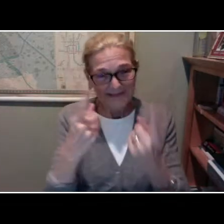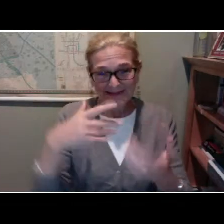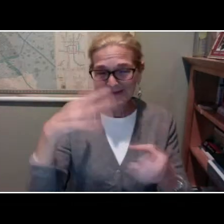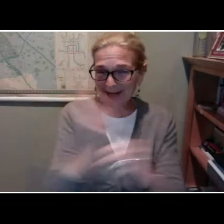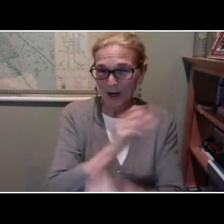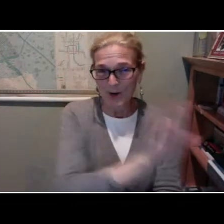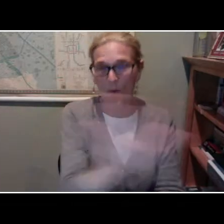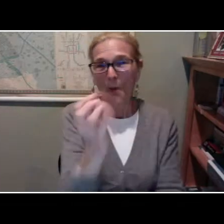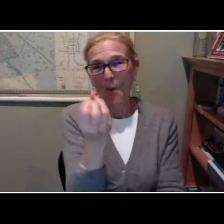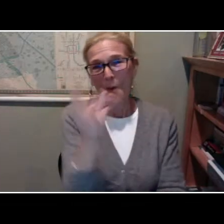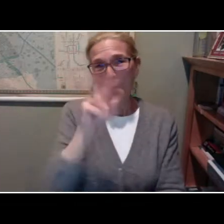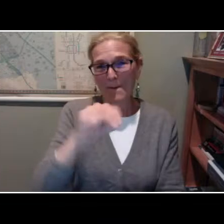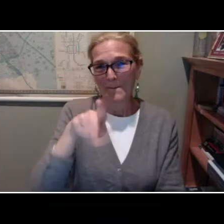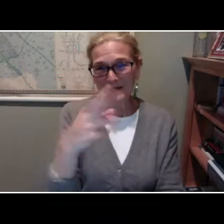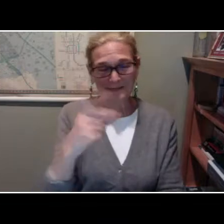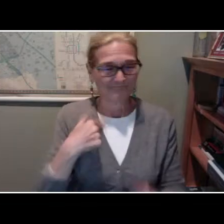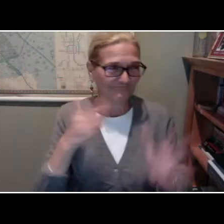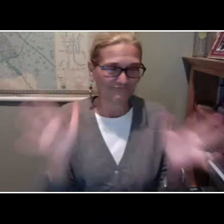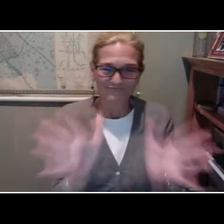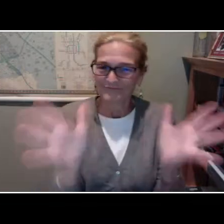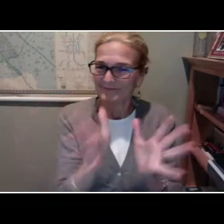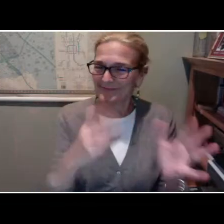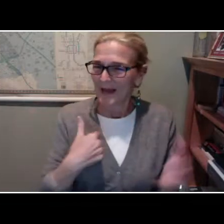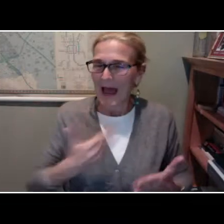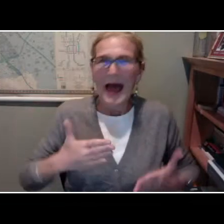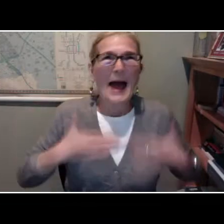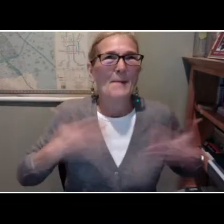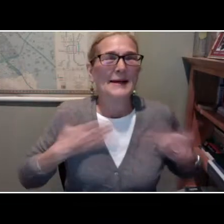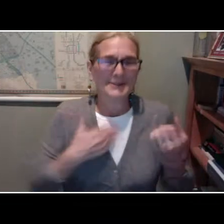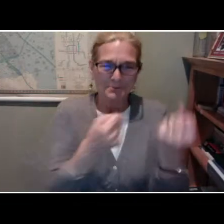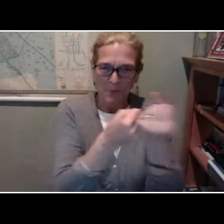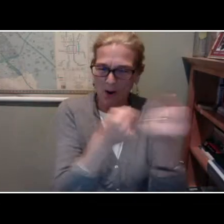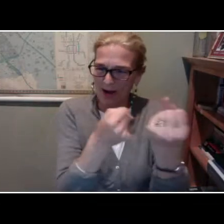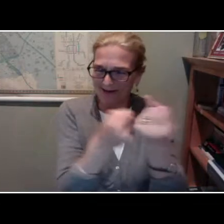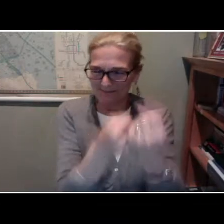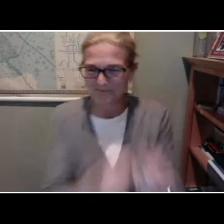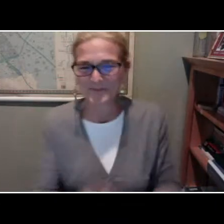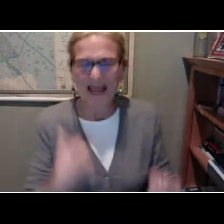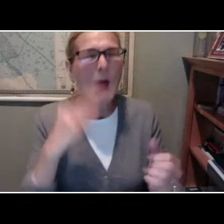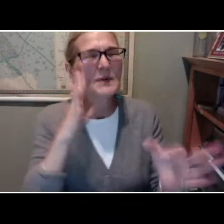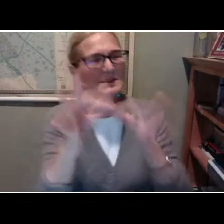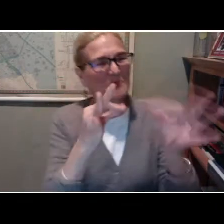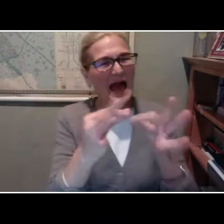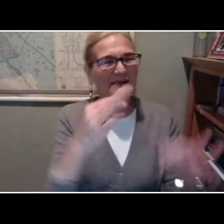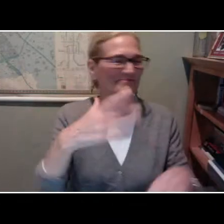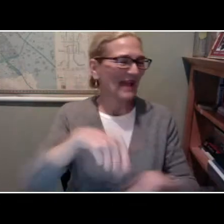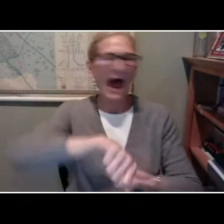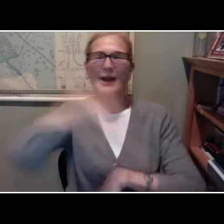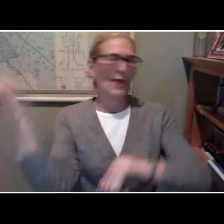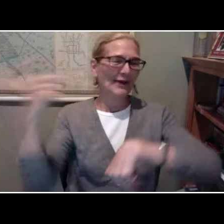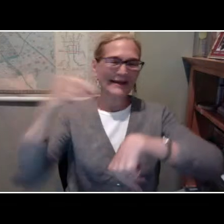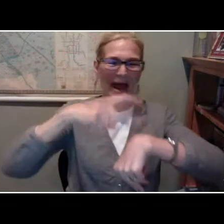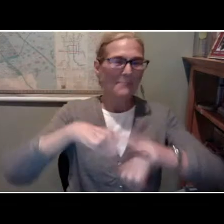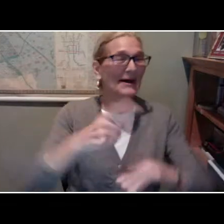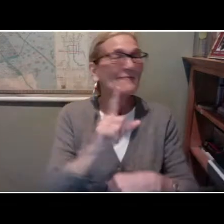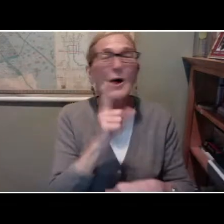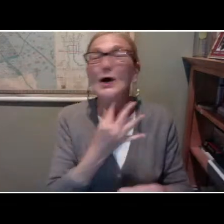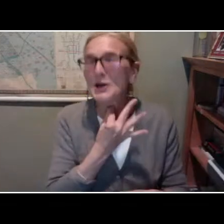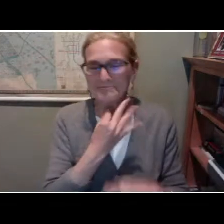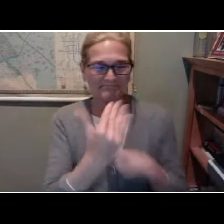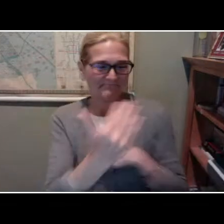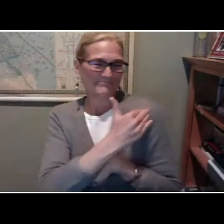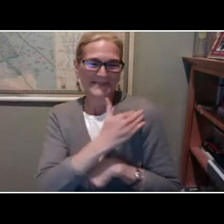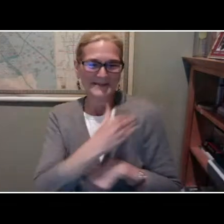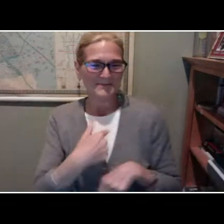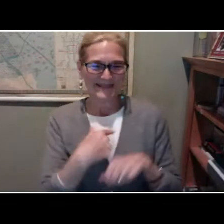And I just want you to know, anybody who's listening who's thinking about going back to school and furthering their education or getting a PhD, I'm here to be